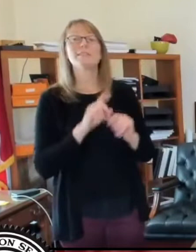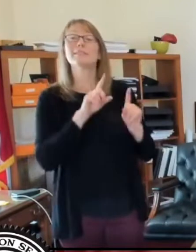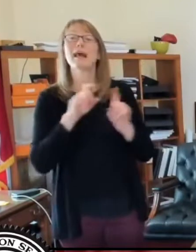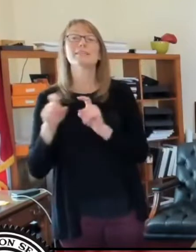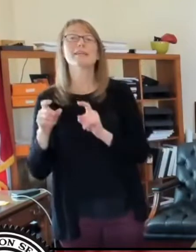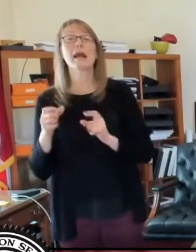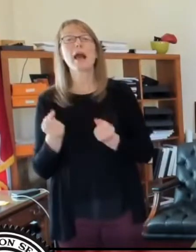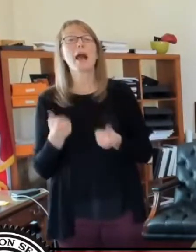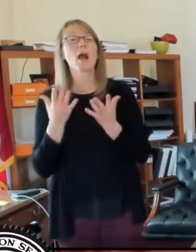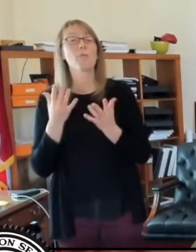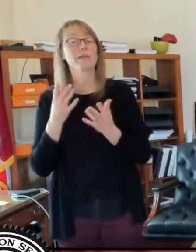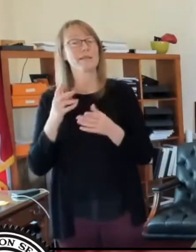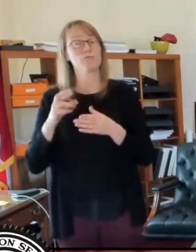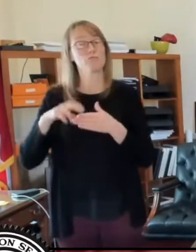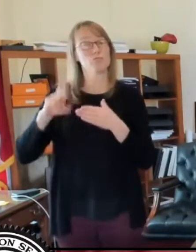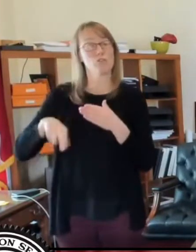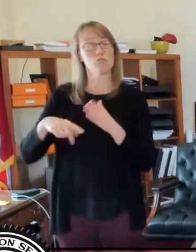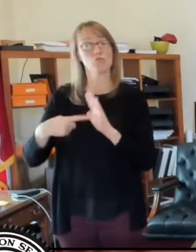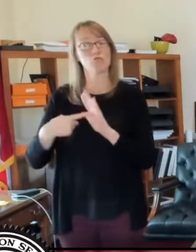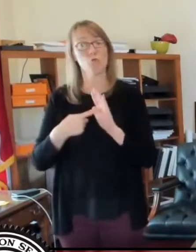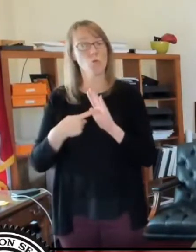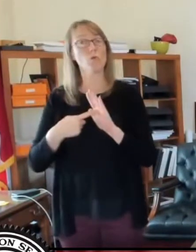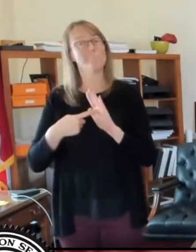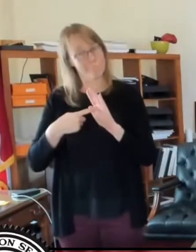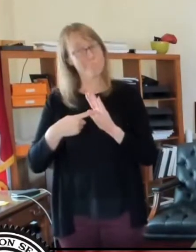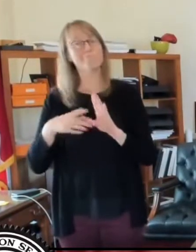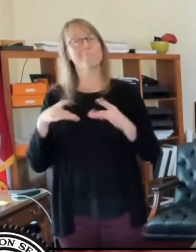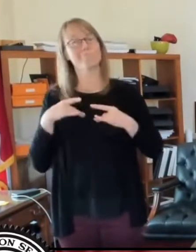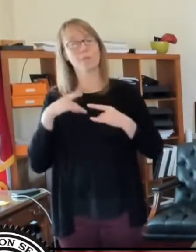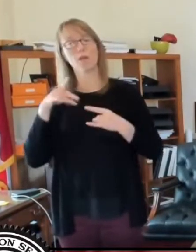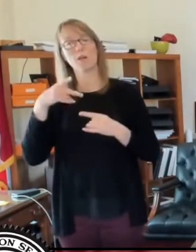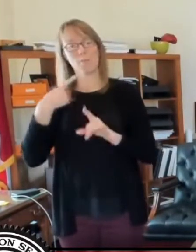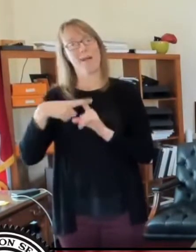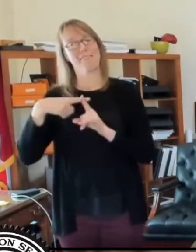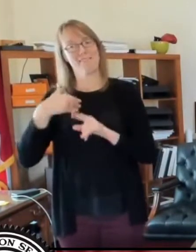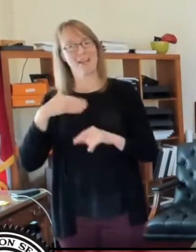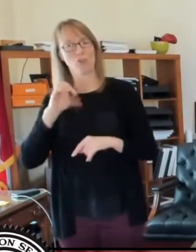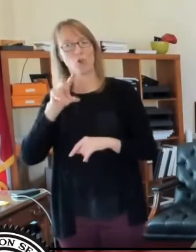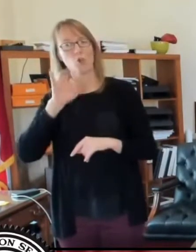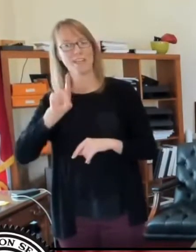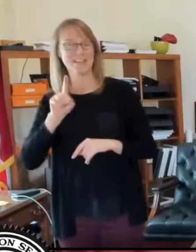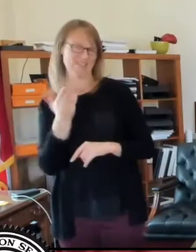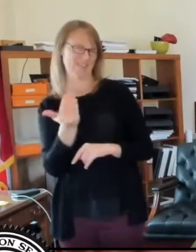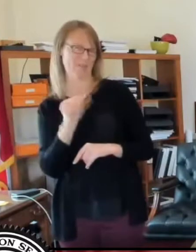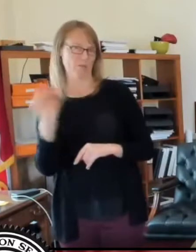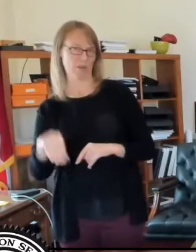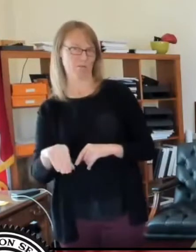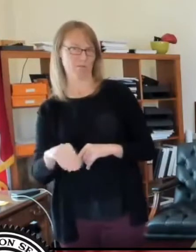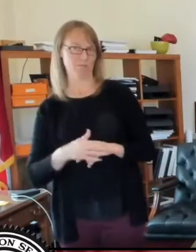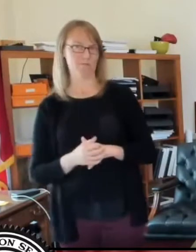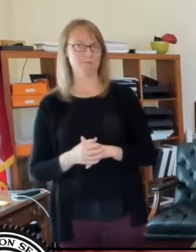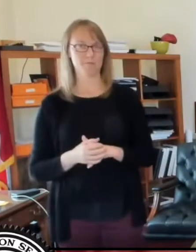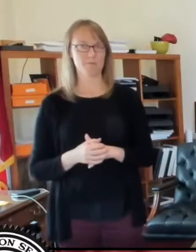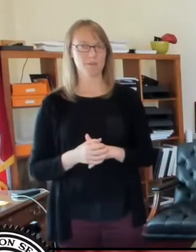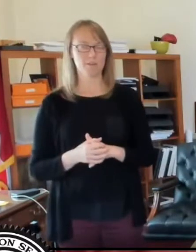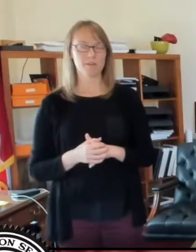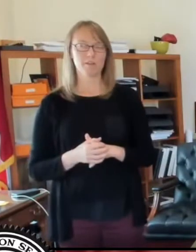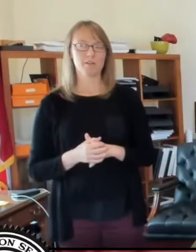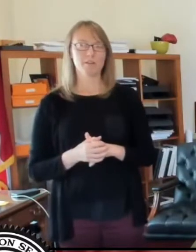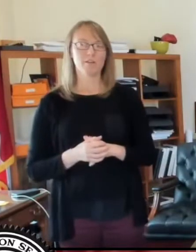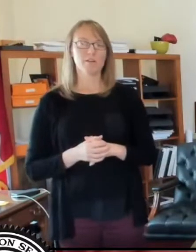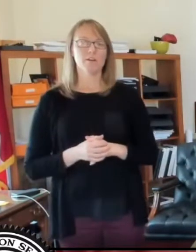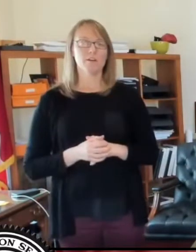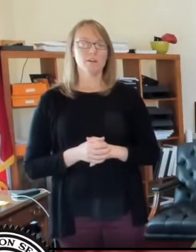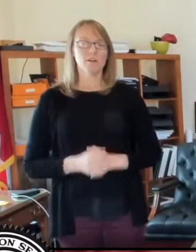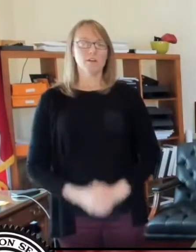now of around 15% in the city. We are continuing to do